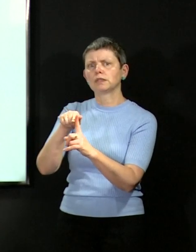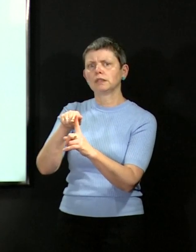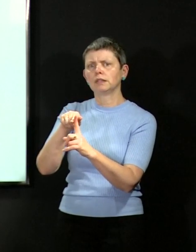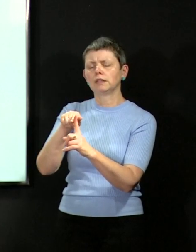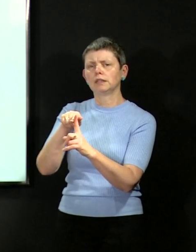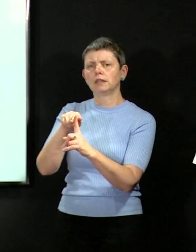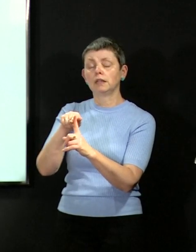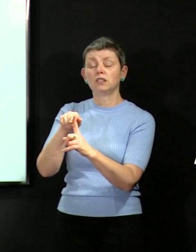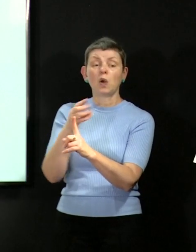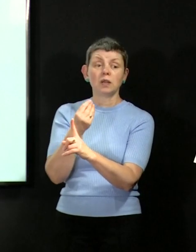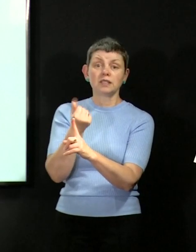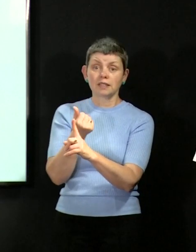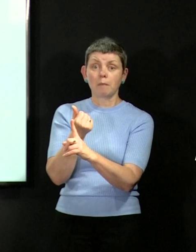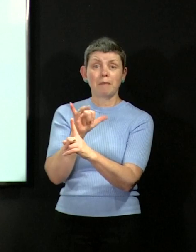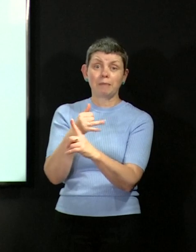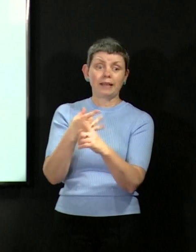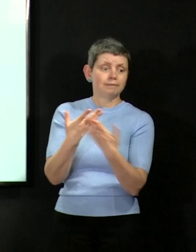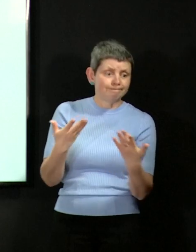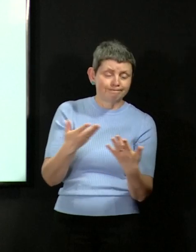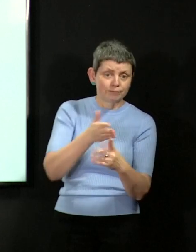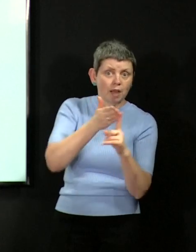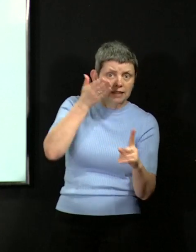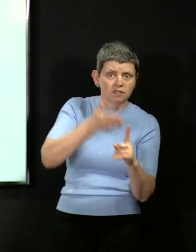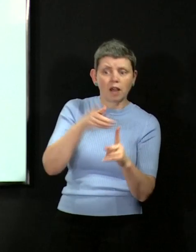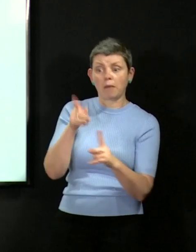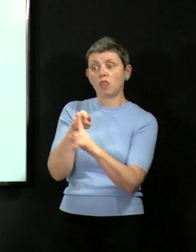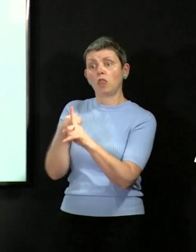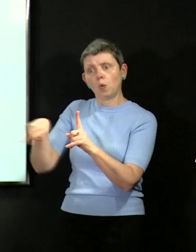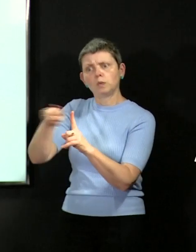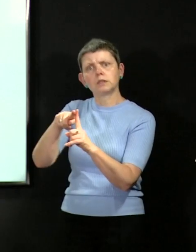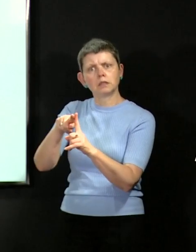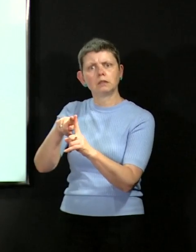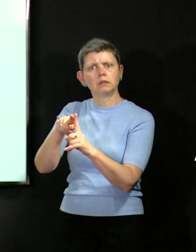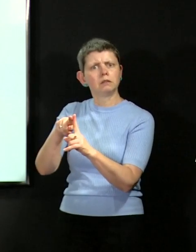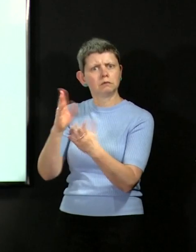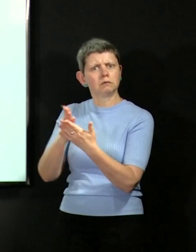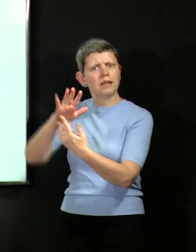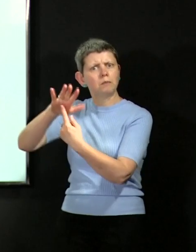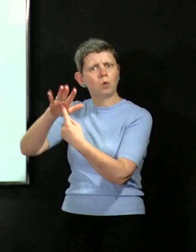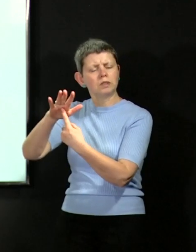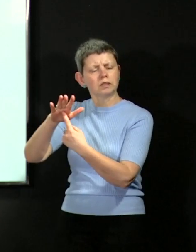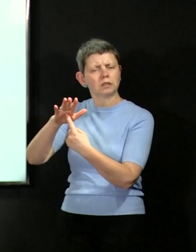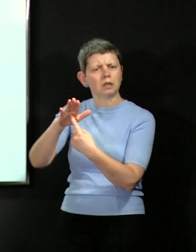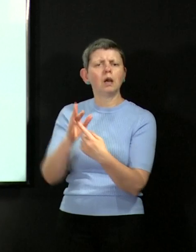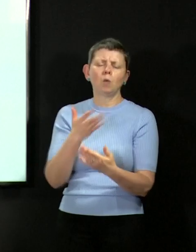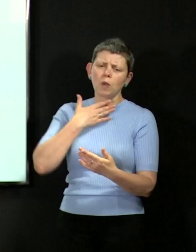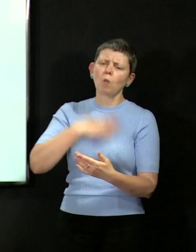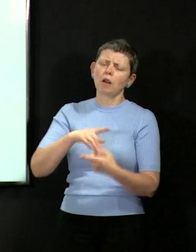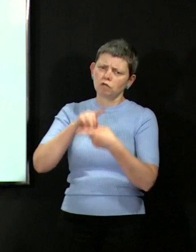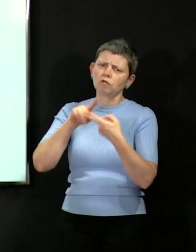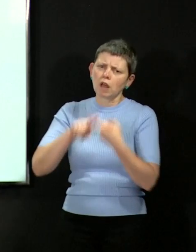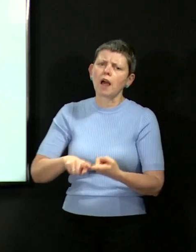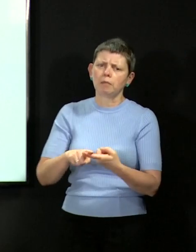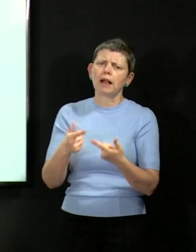we miss some, I think misses the point. We should, of course, get that sampling as reliable as it can possibly be, and also isolate